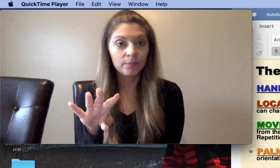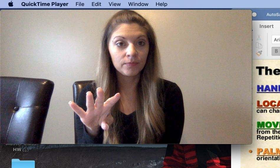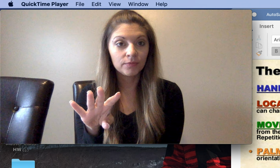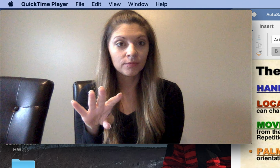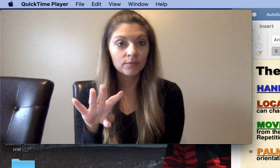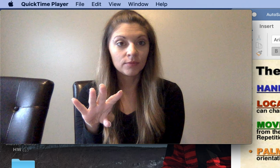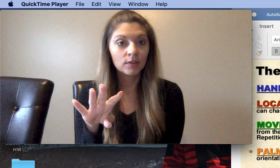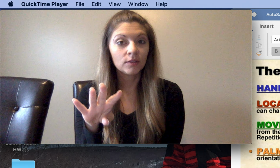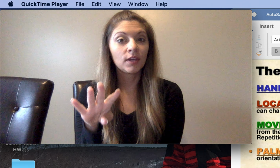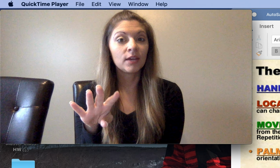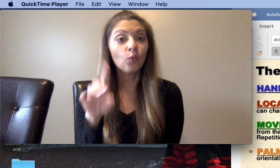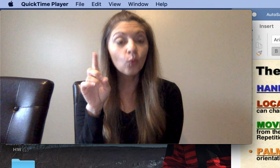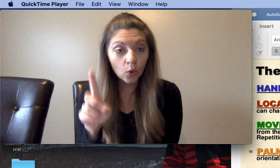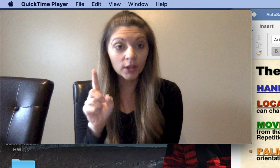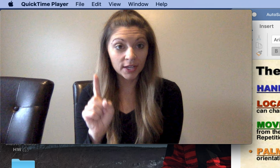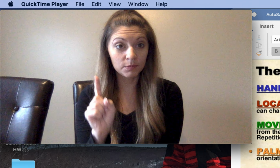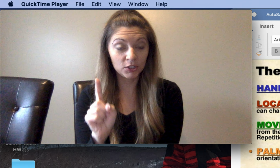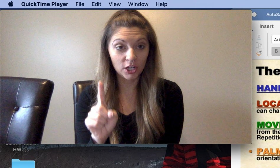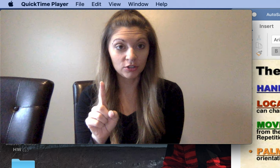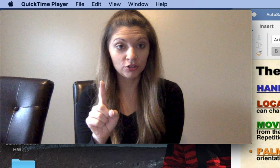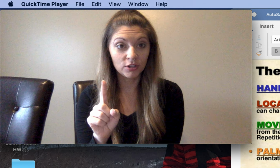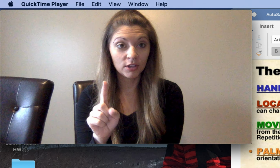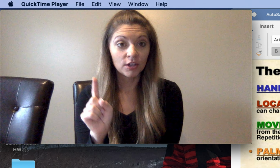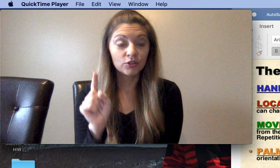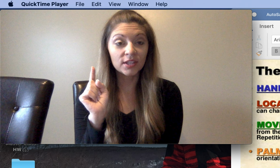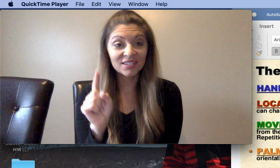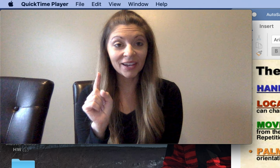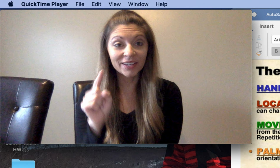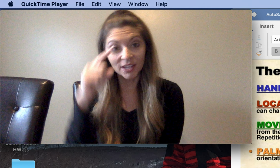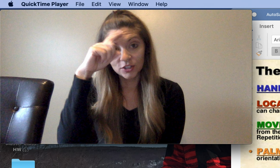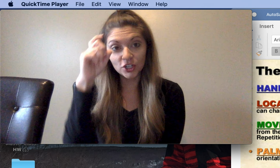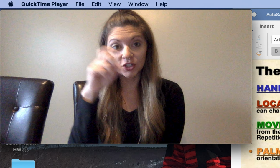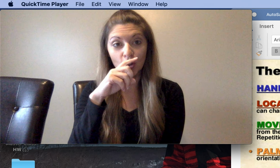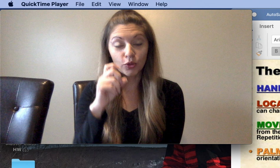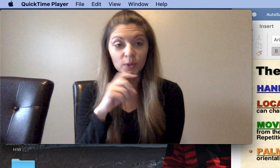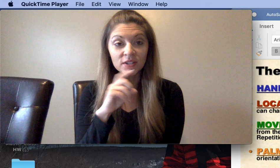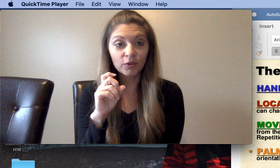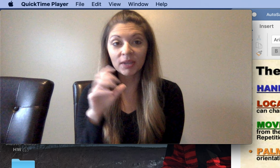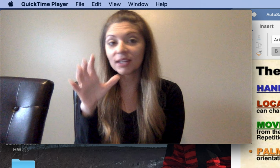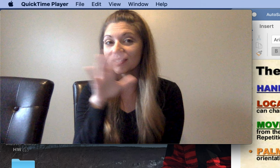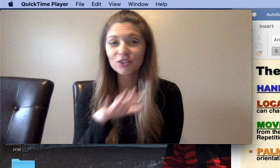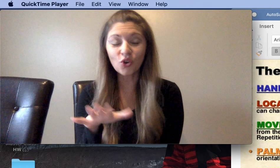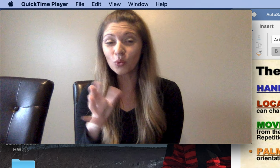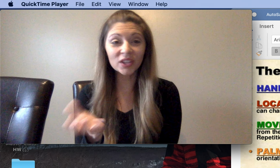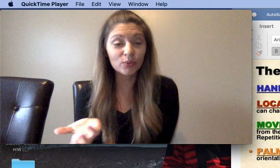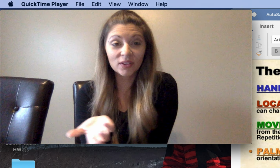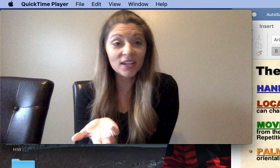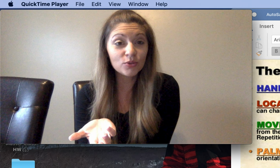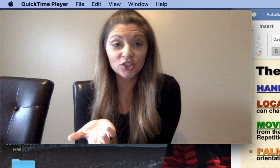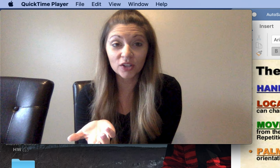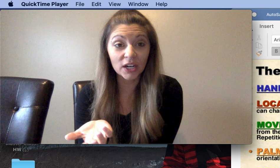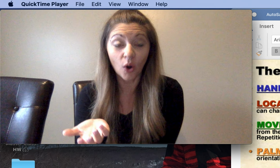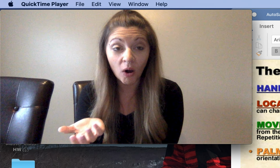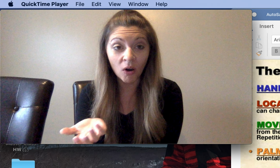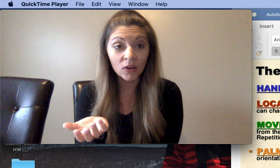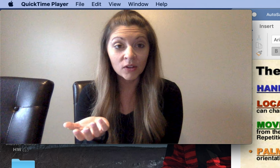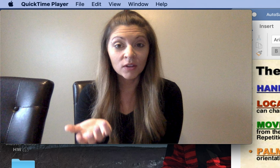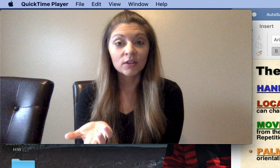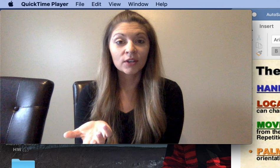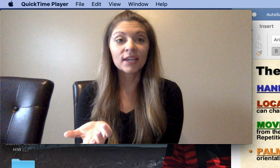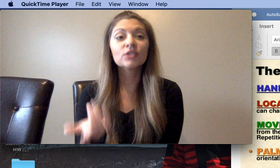same. Okay? 1 has been changed. So the sign changes 3 different meanings that don't really relate to each other at